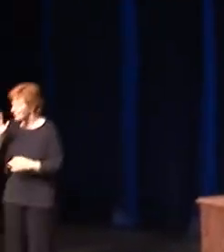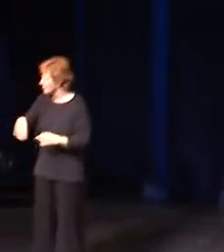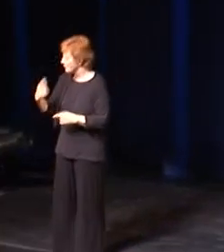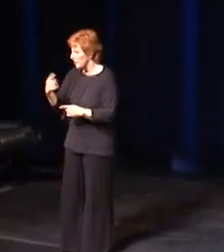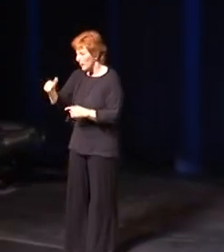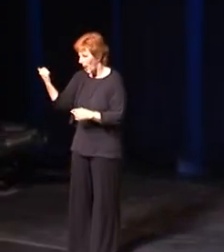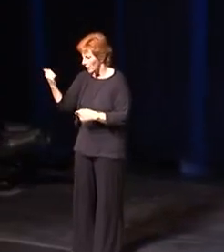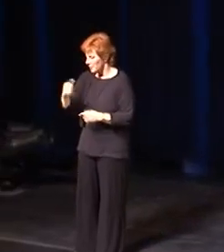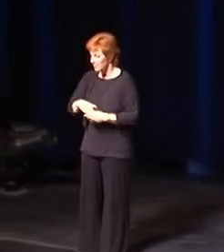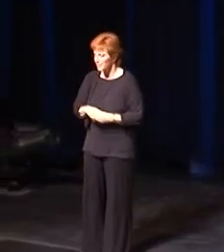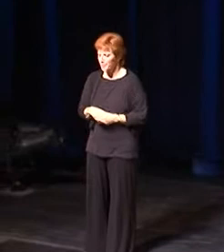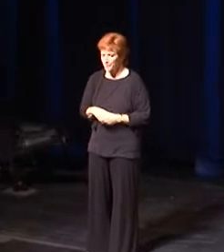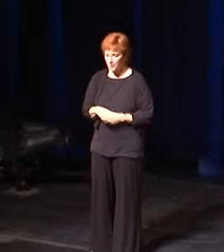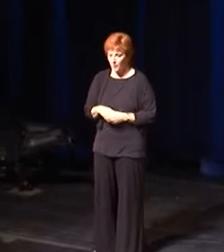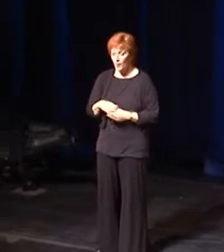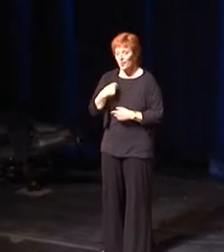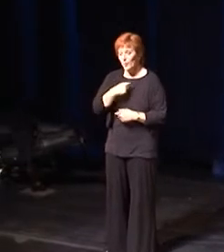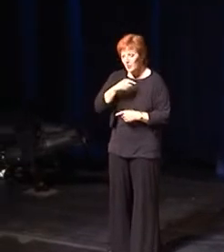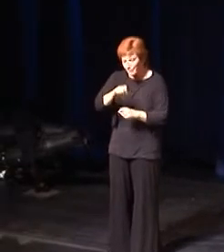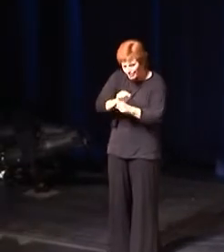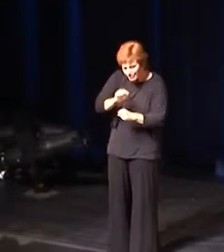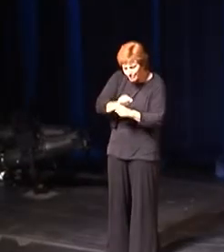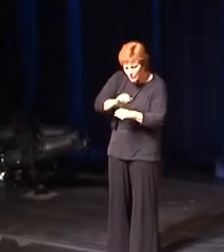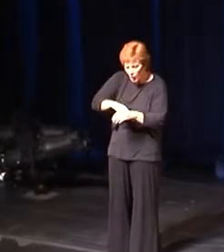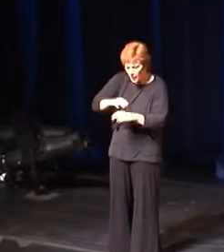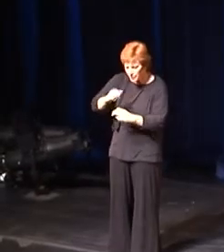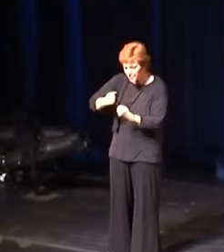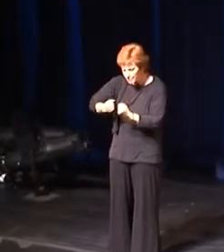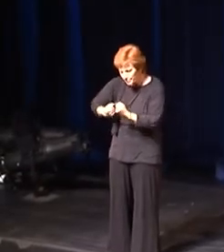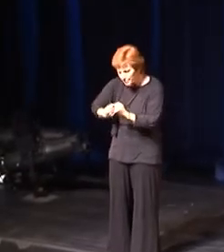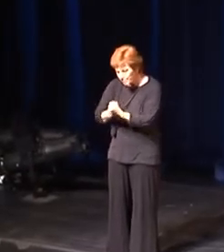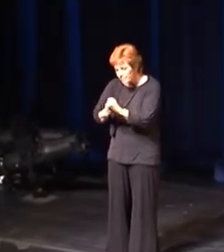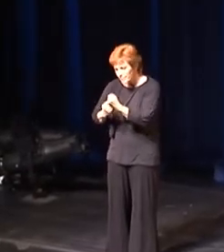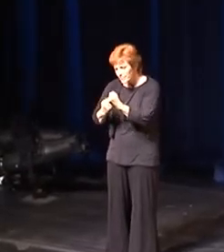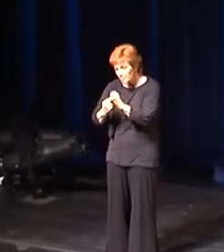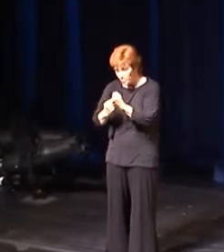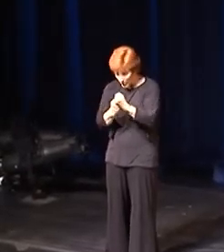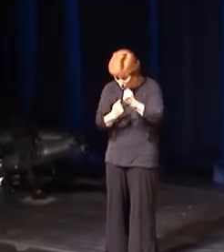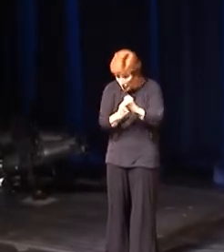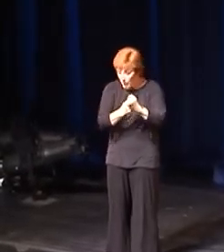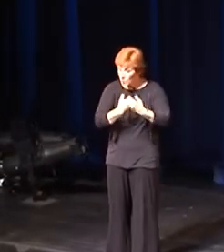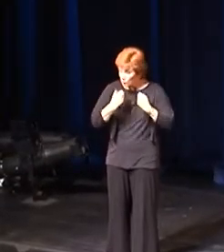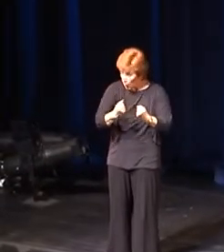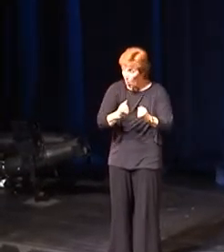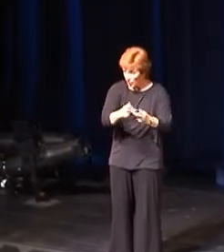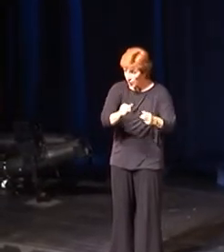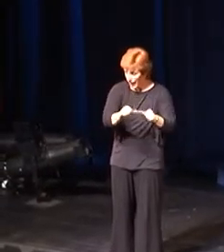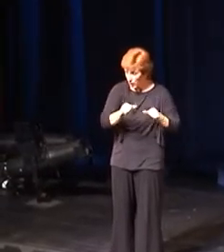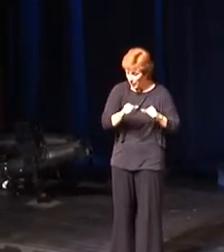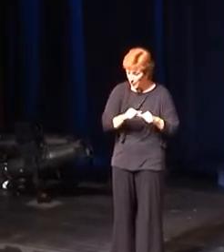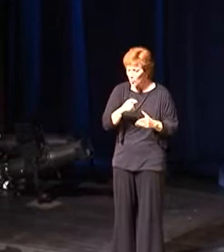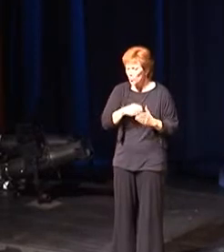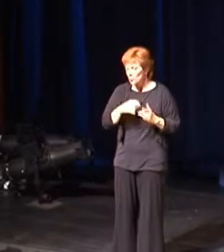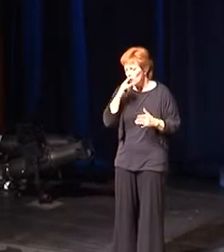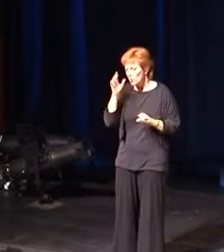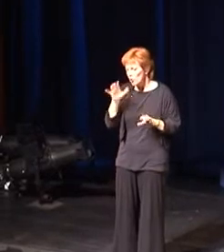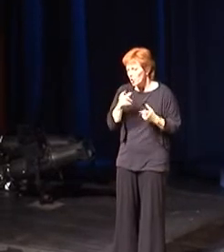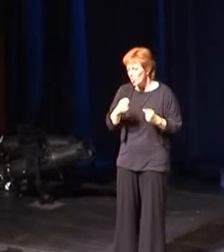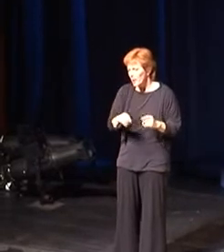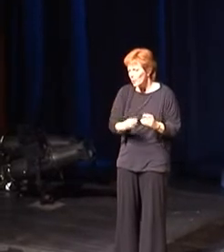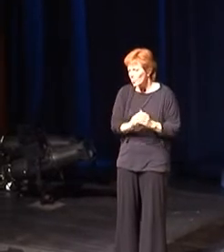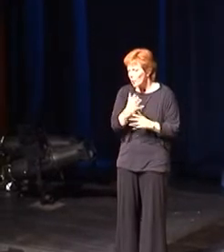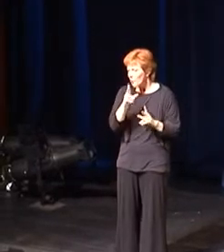bad at something else. And we need to be working on building up the area of strength and thinking about what's this kid going to do when he grows